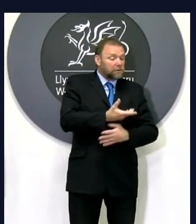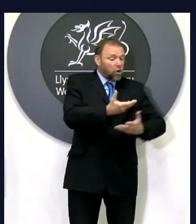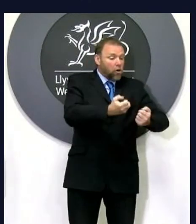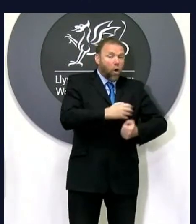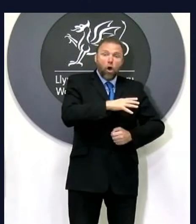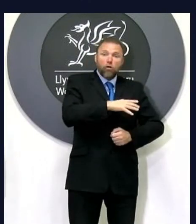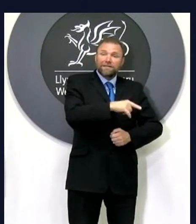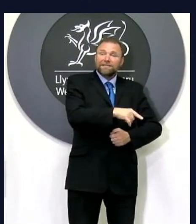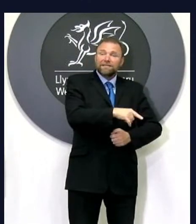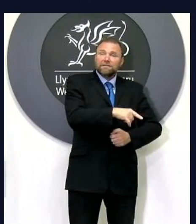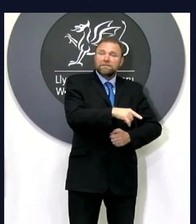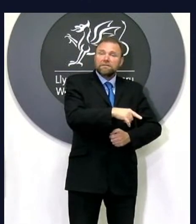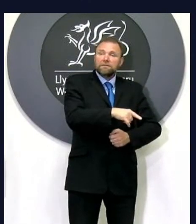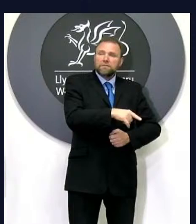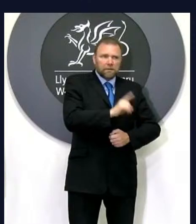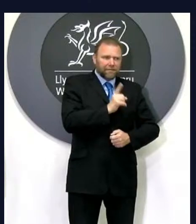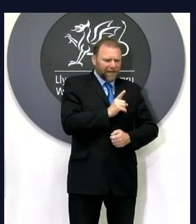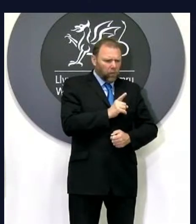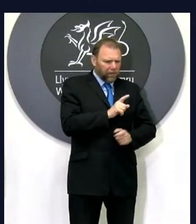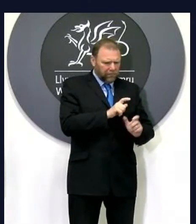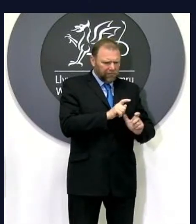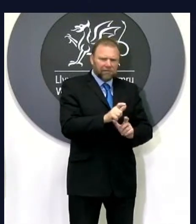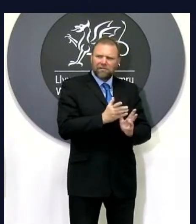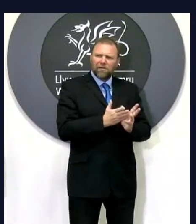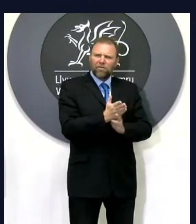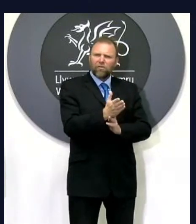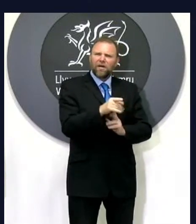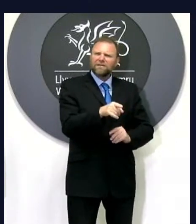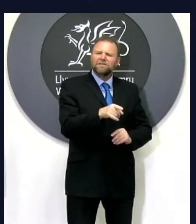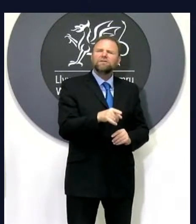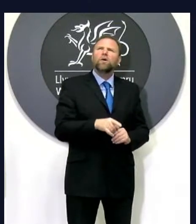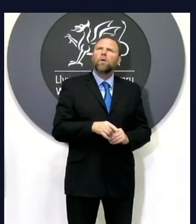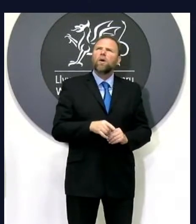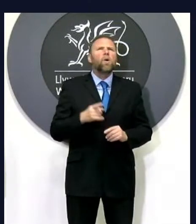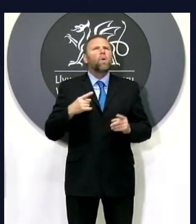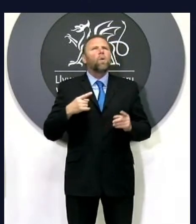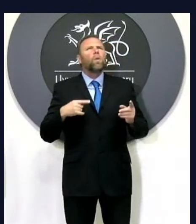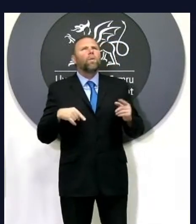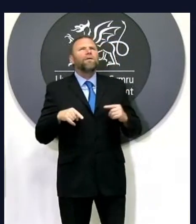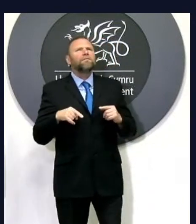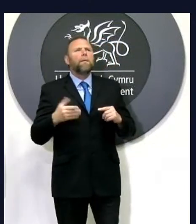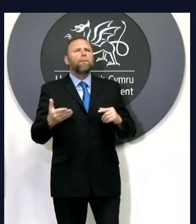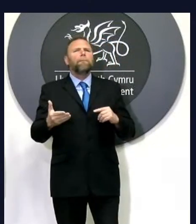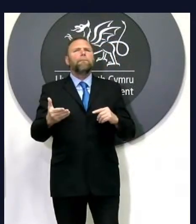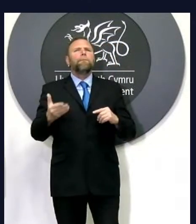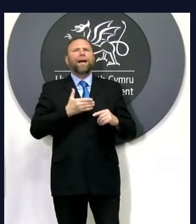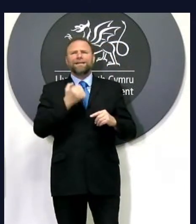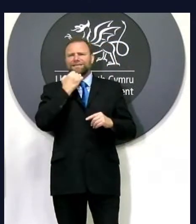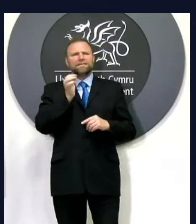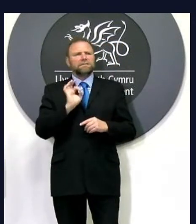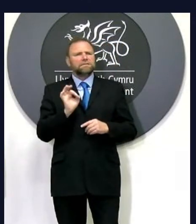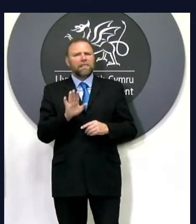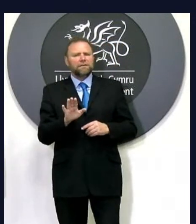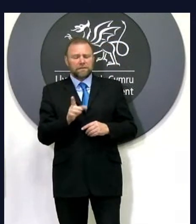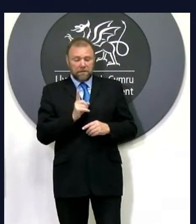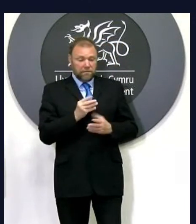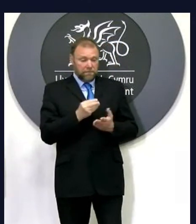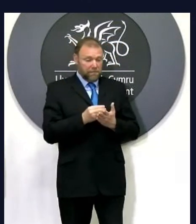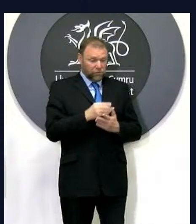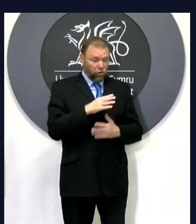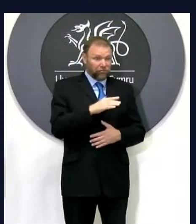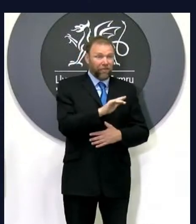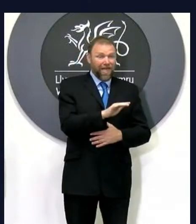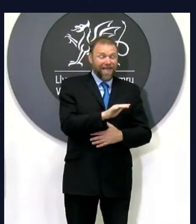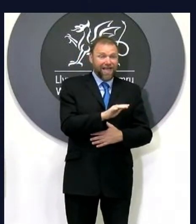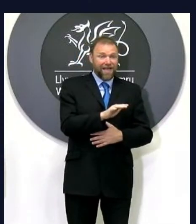through April as well. So it's not a matter of it being backdated. The money is already there to help businesses through from